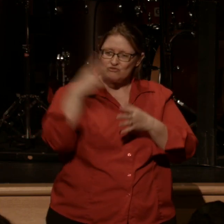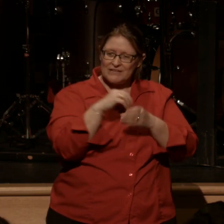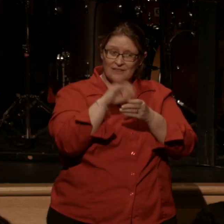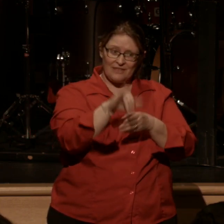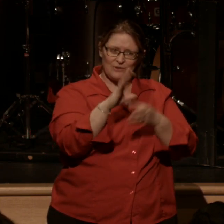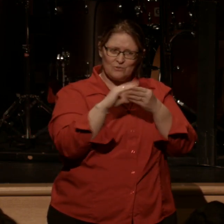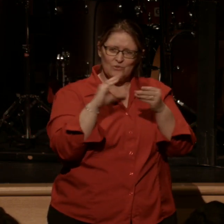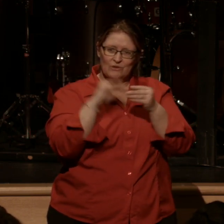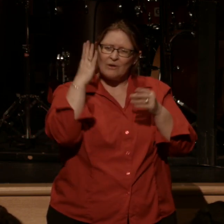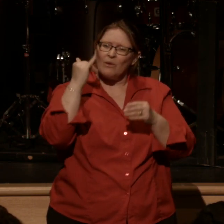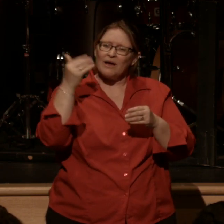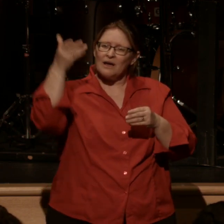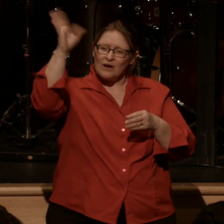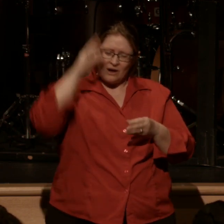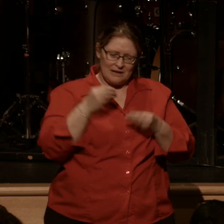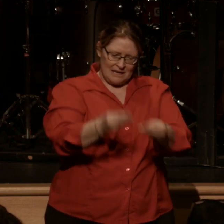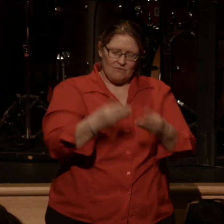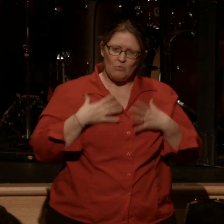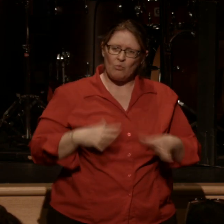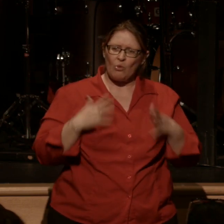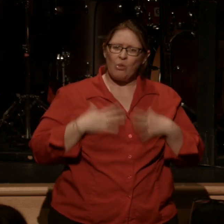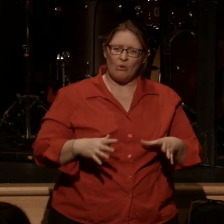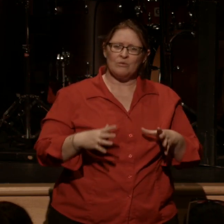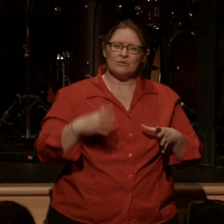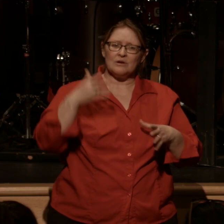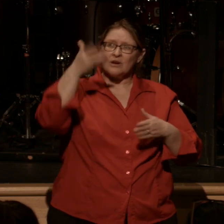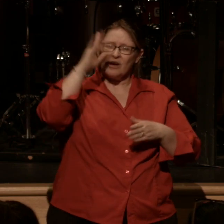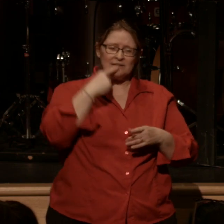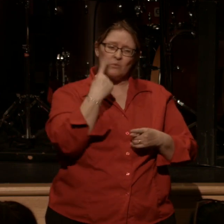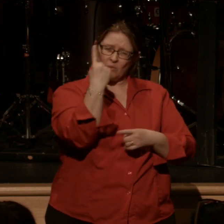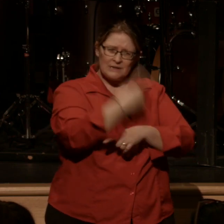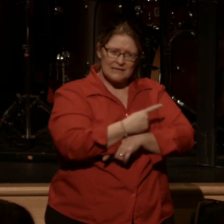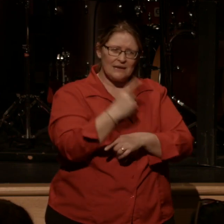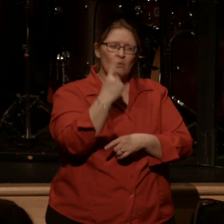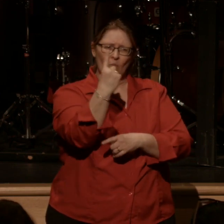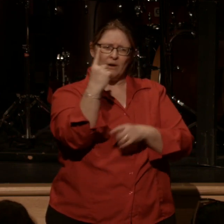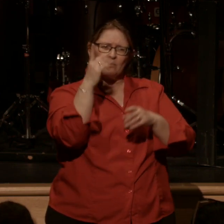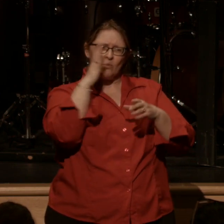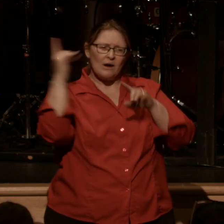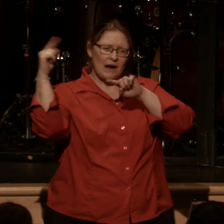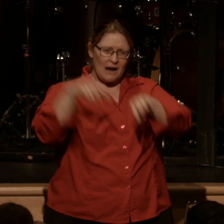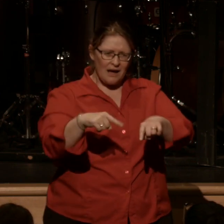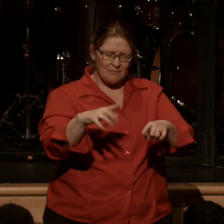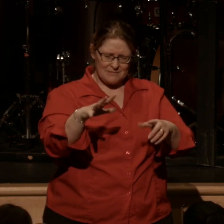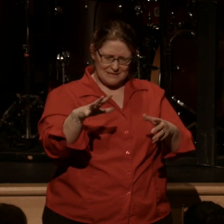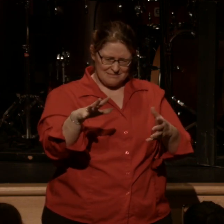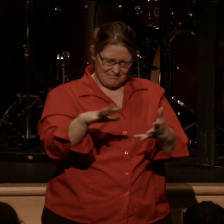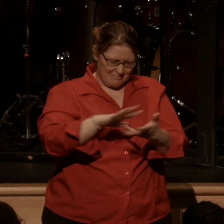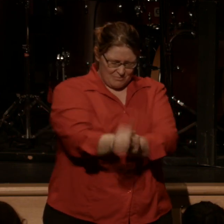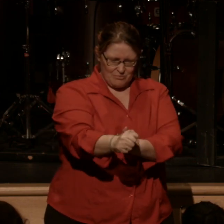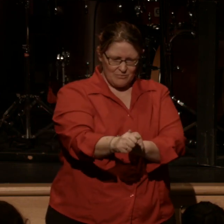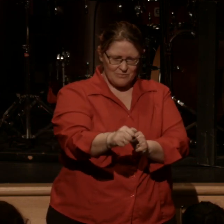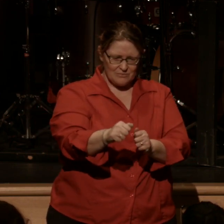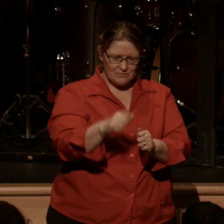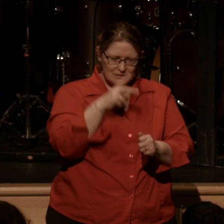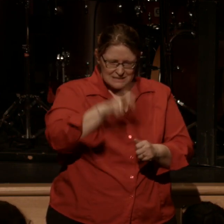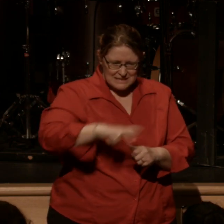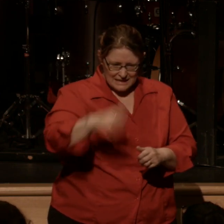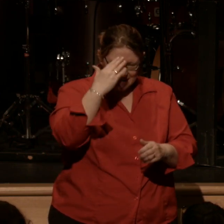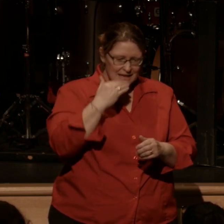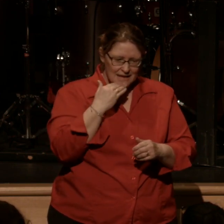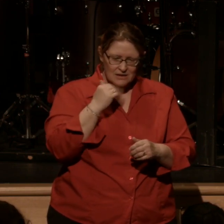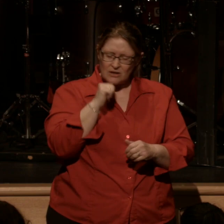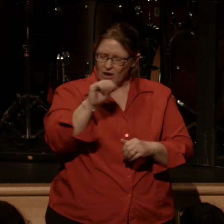because God clothes them and provides clothing for them. God says one day someone will come and crush the head of the serpent. All hope is